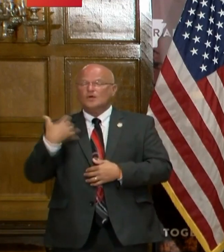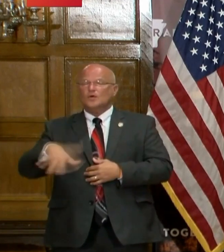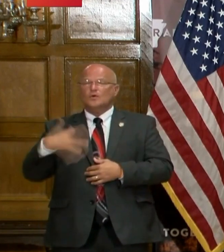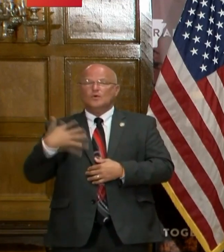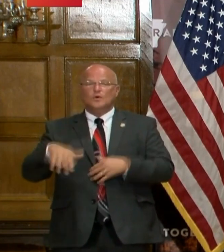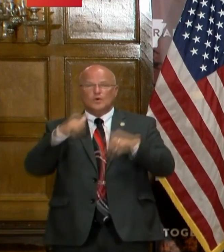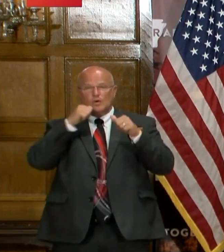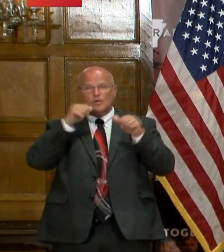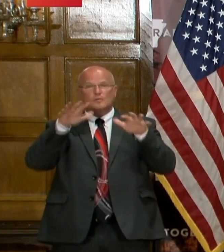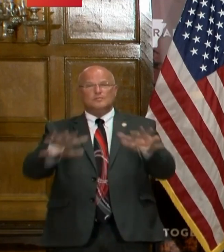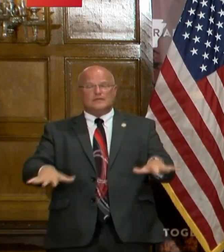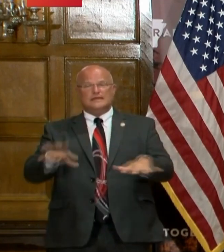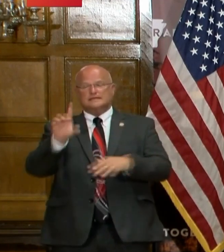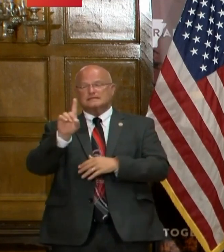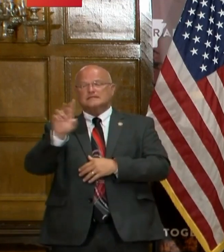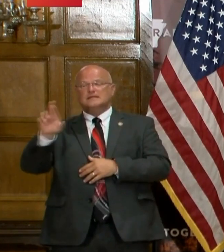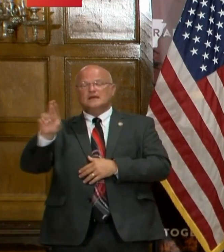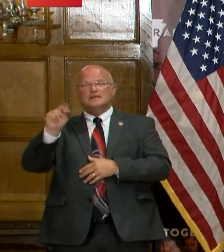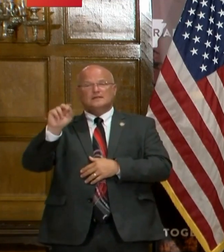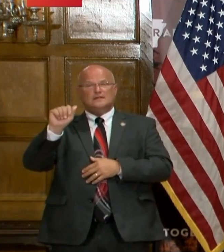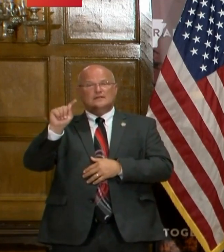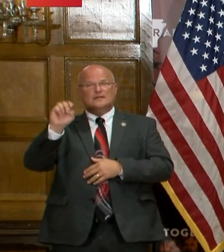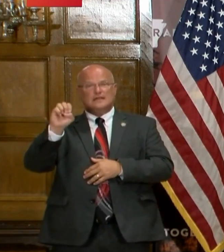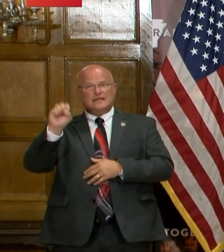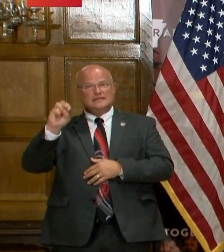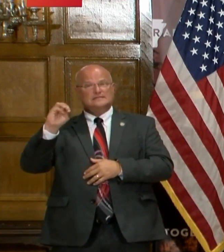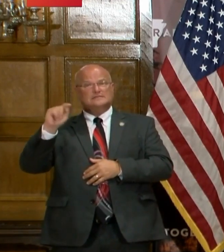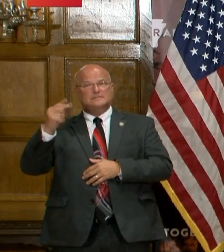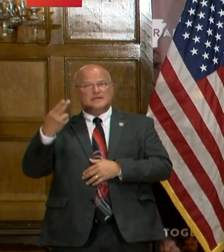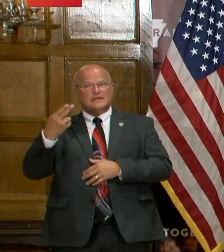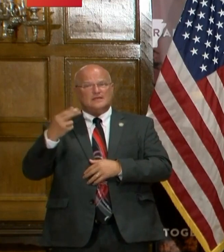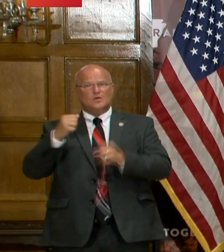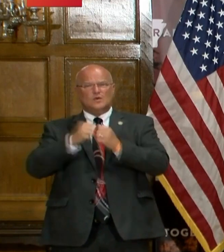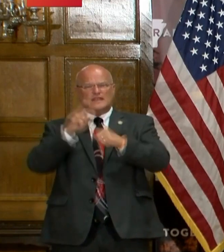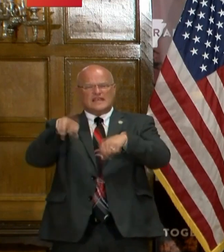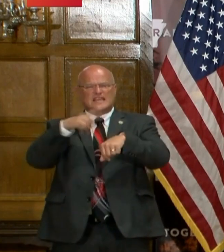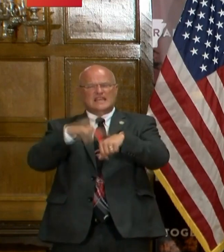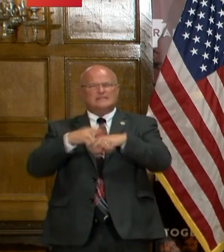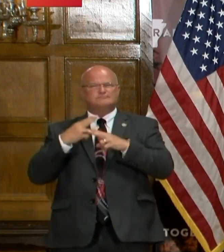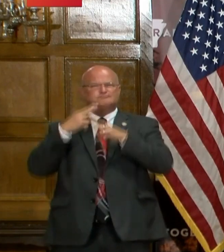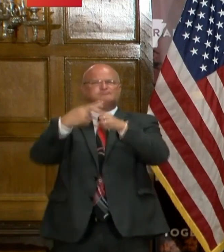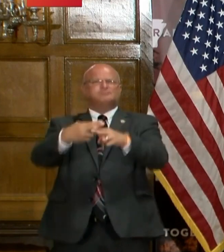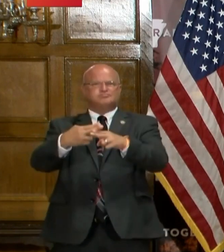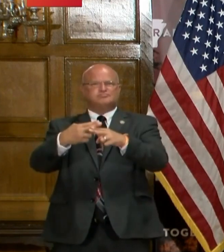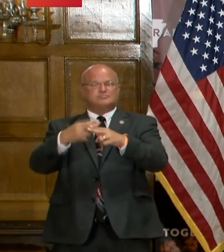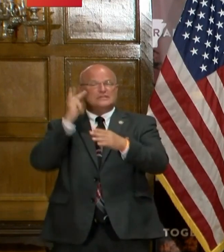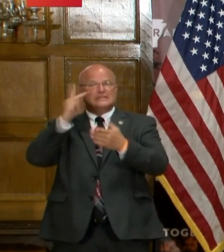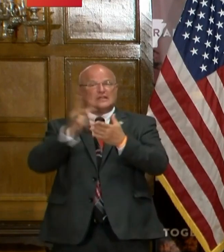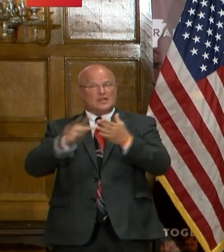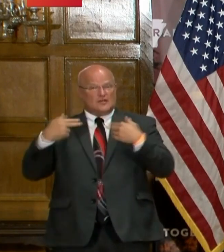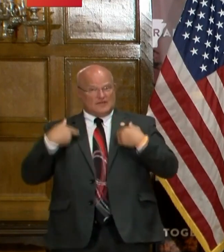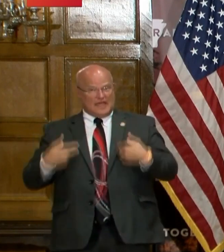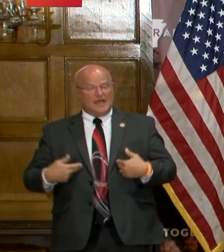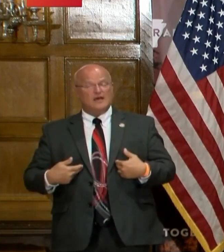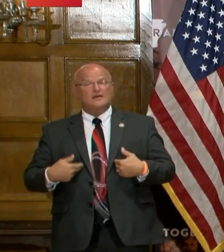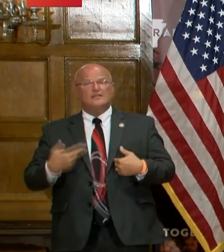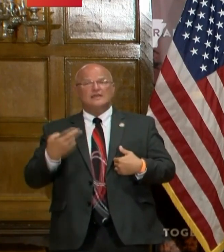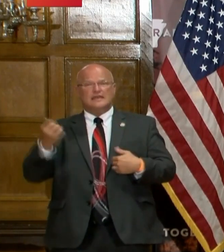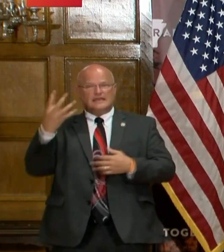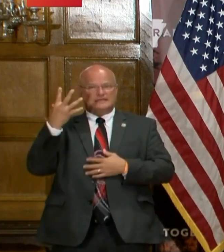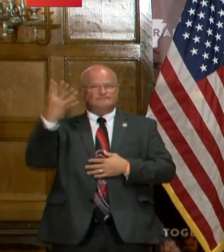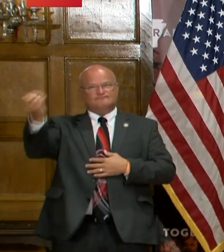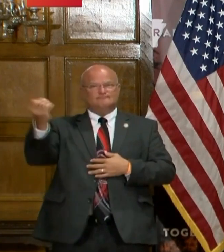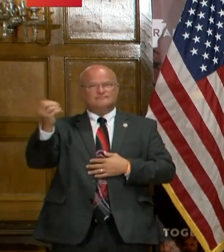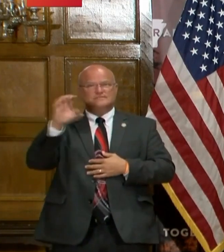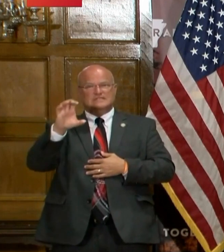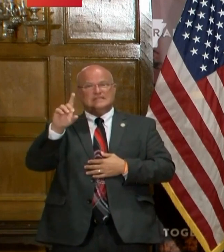blessed first with Dr. Nate Smith, with such a national reputation as our Secretary of Health. And of course, he's gone to